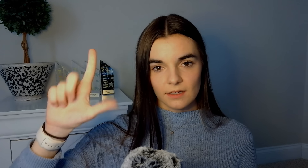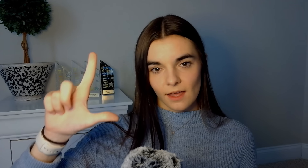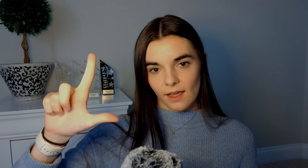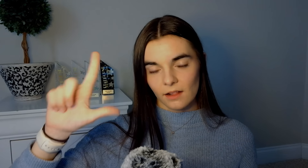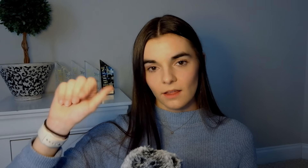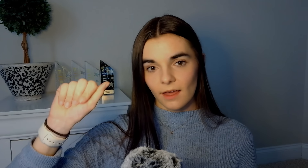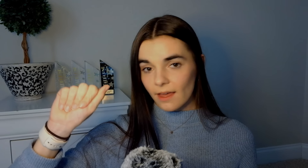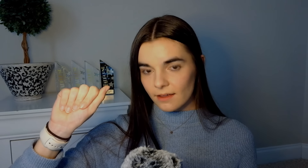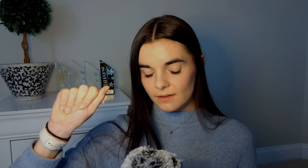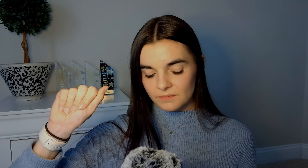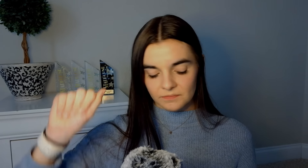Pamela.